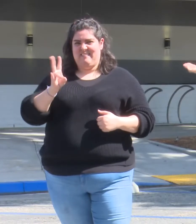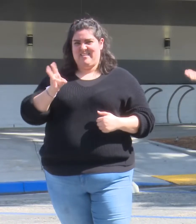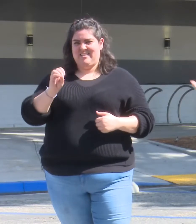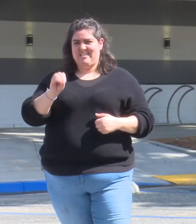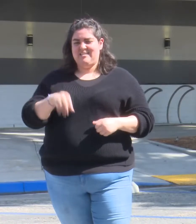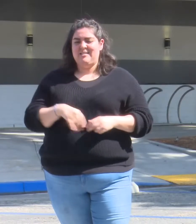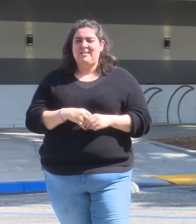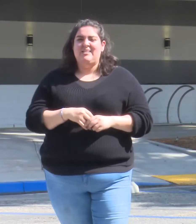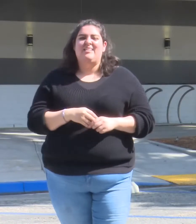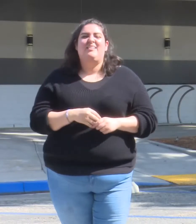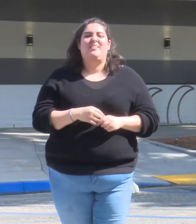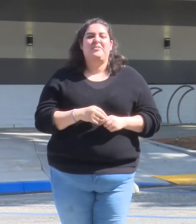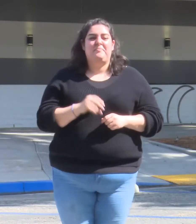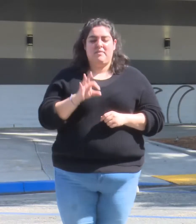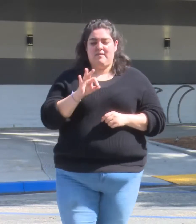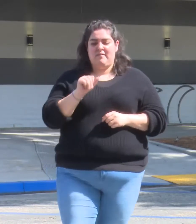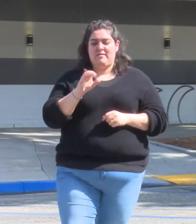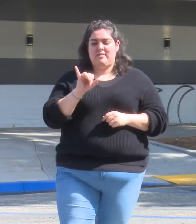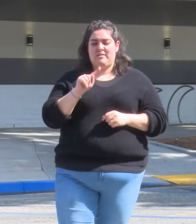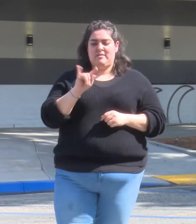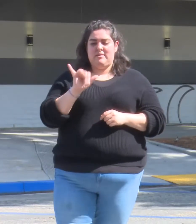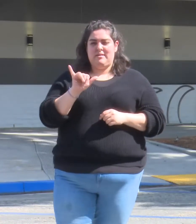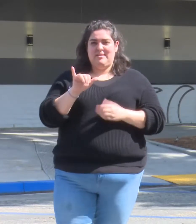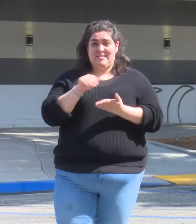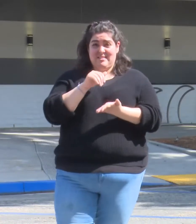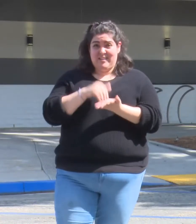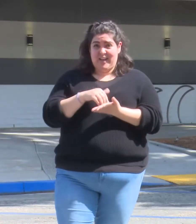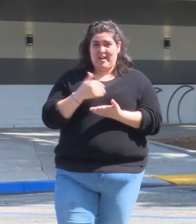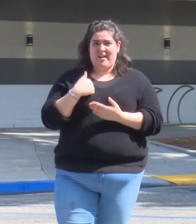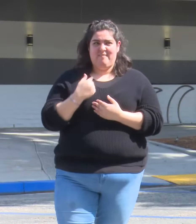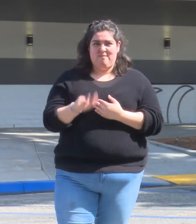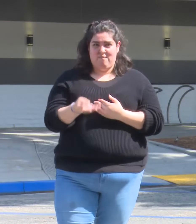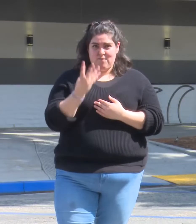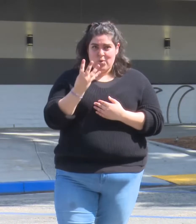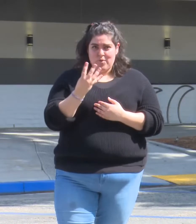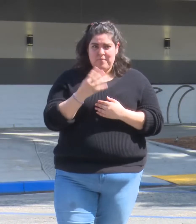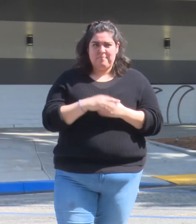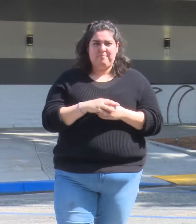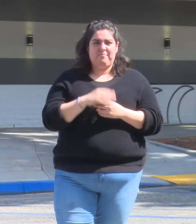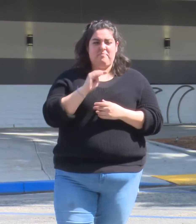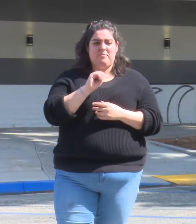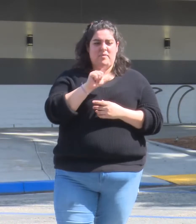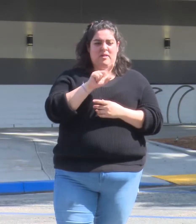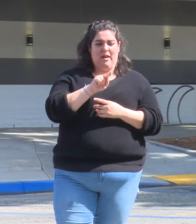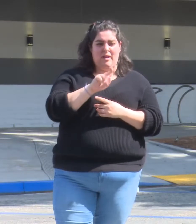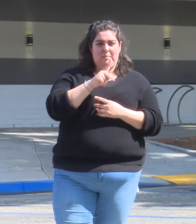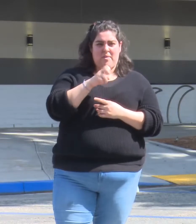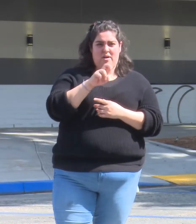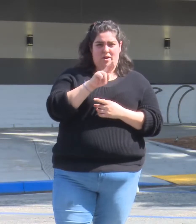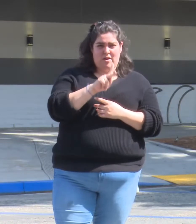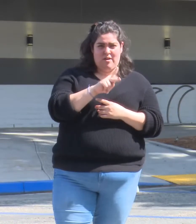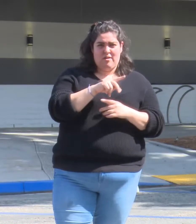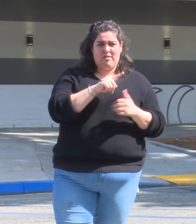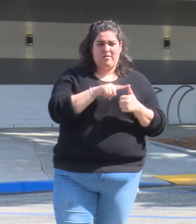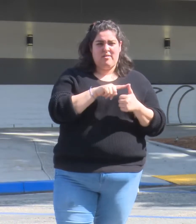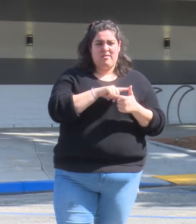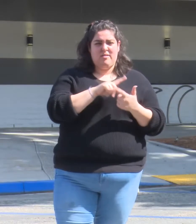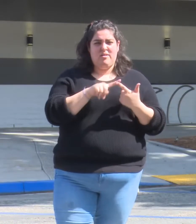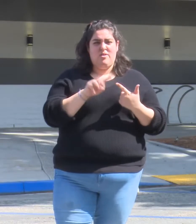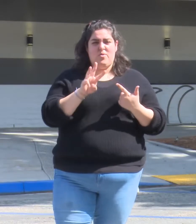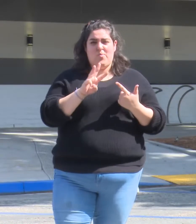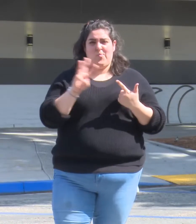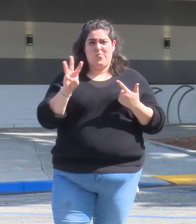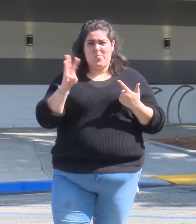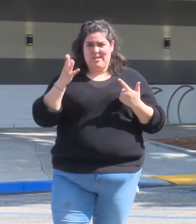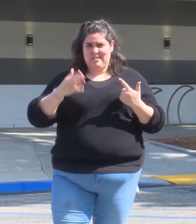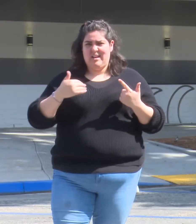The facility centers were in 4 areas of town. Martin Luther King Park, West Side